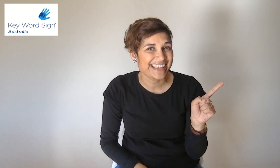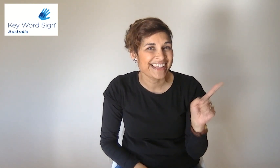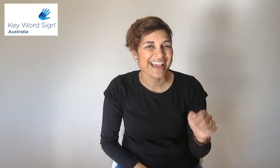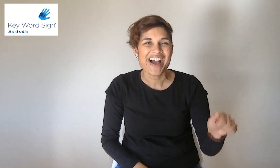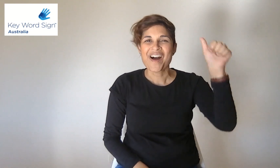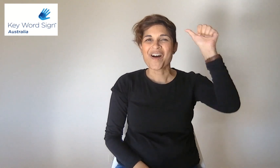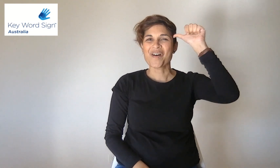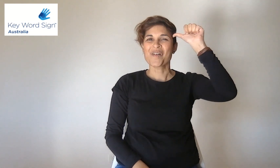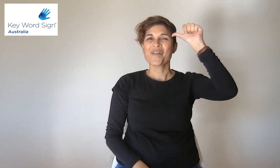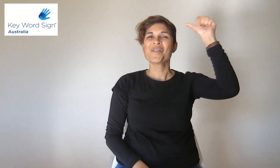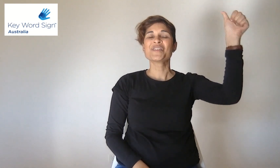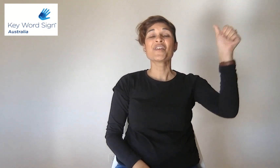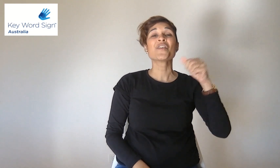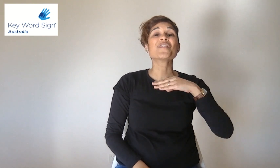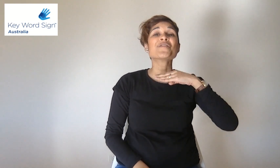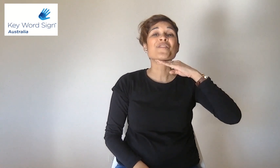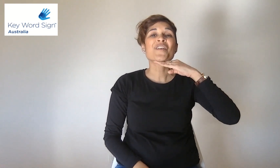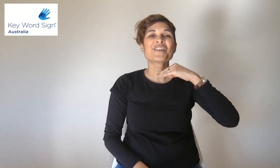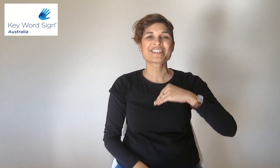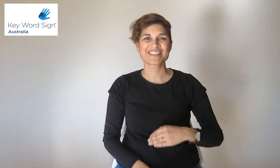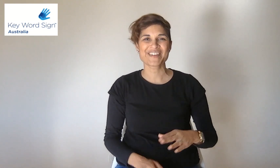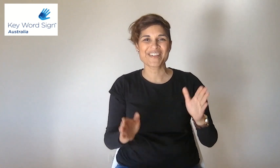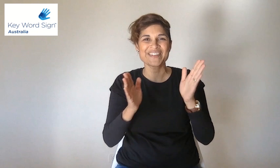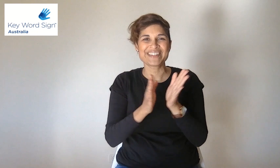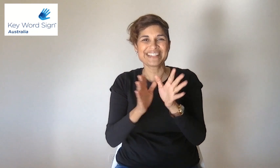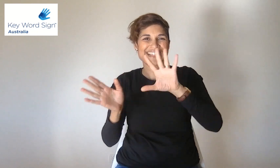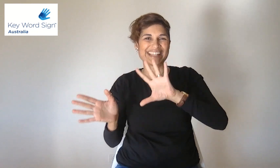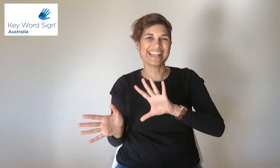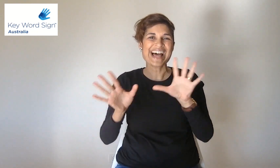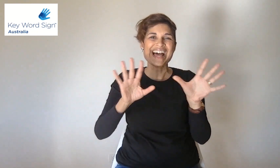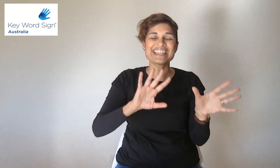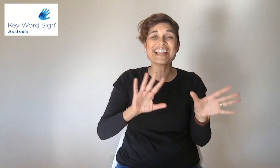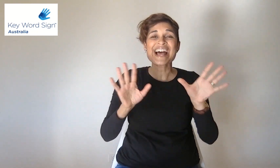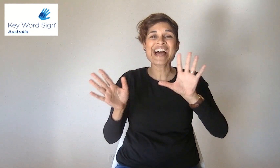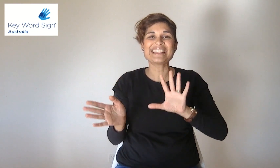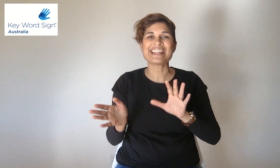we all know frogs go la-di-da-di-da,